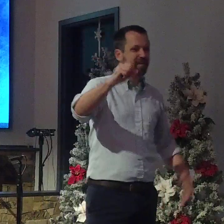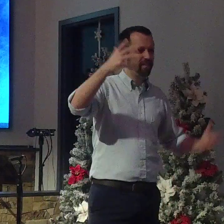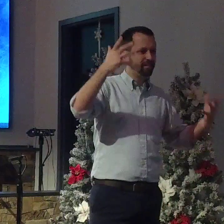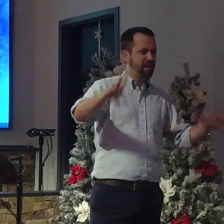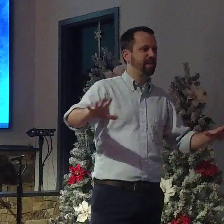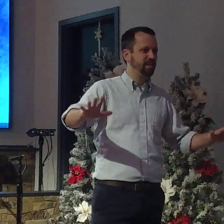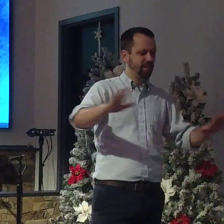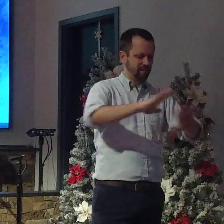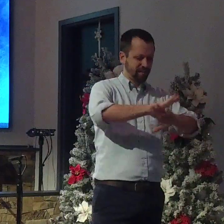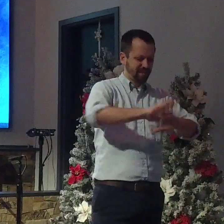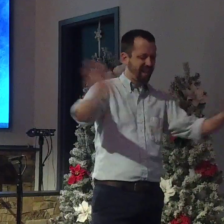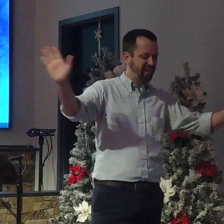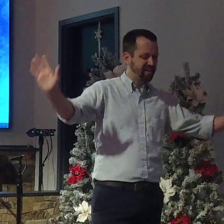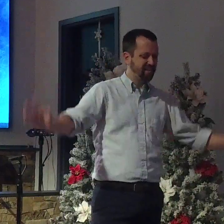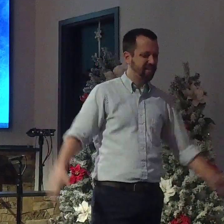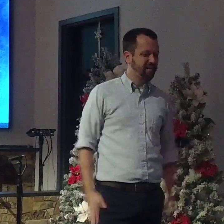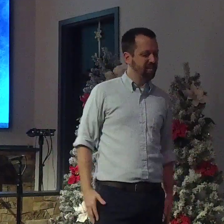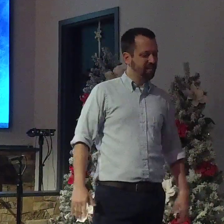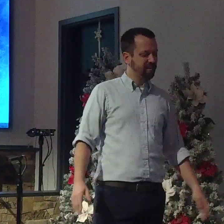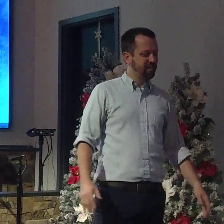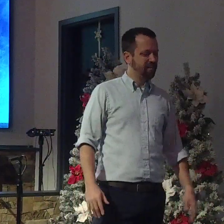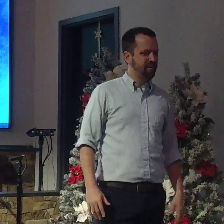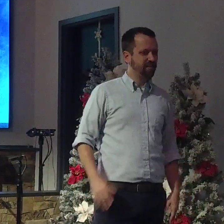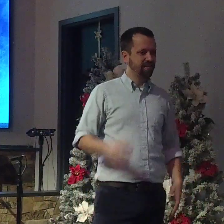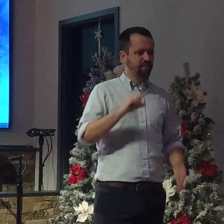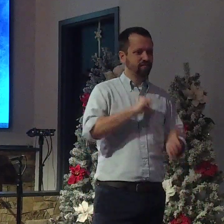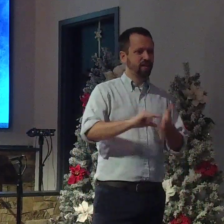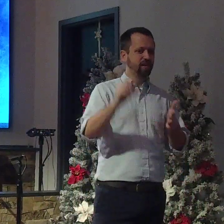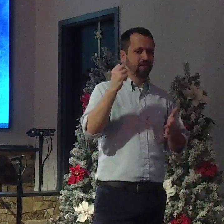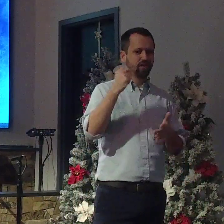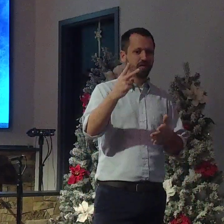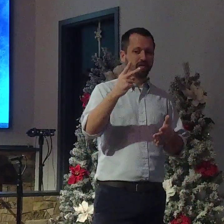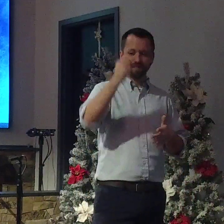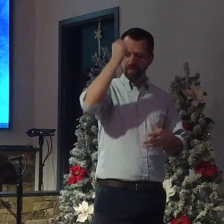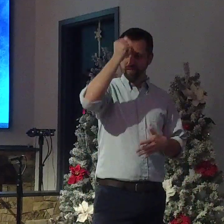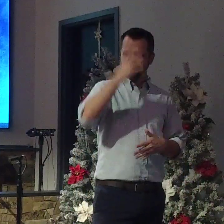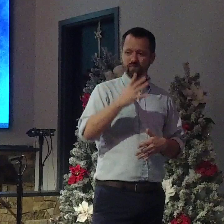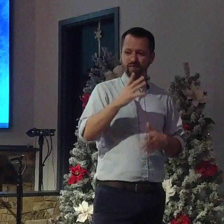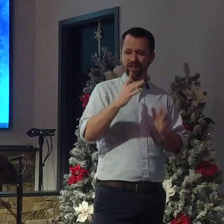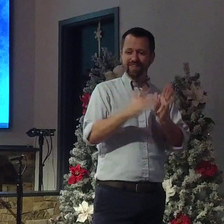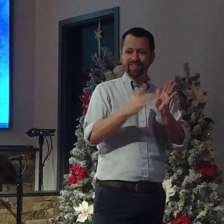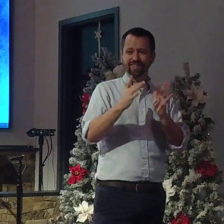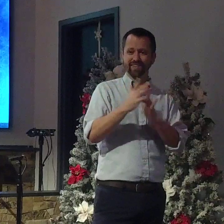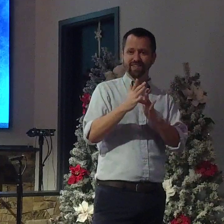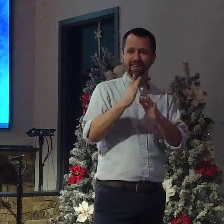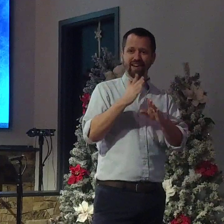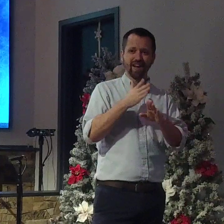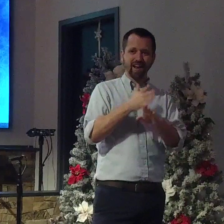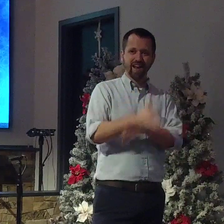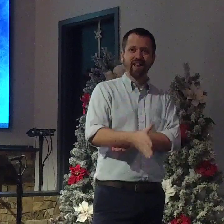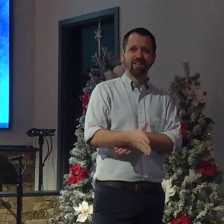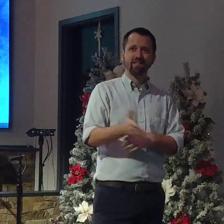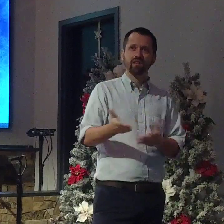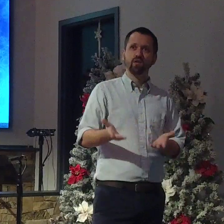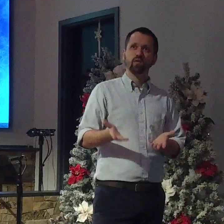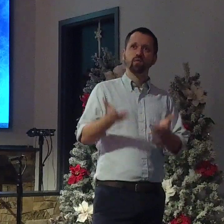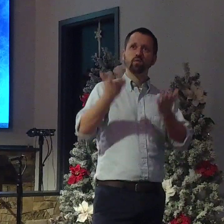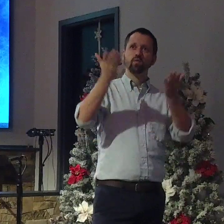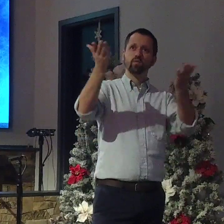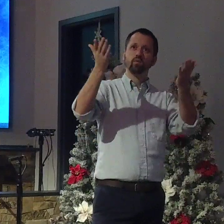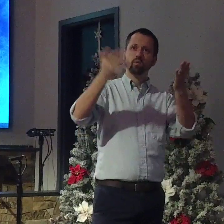But what Christ did was enough. It was the final, complete payment for sins ever